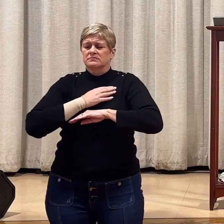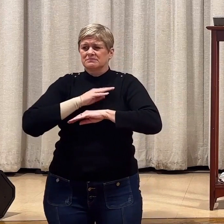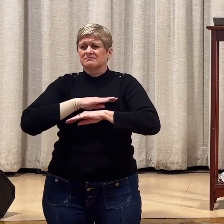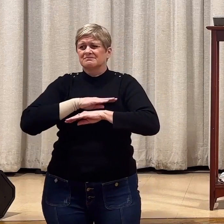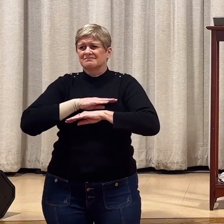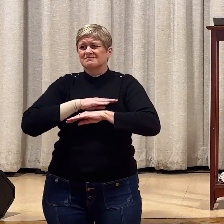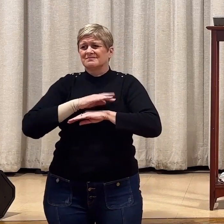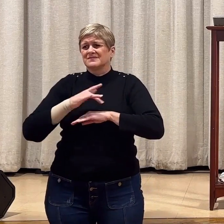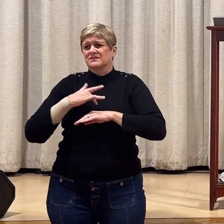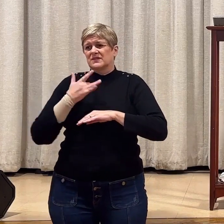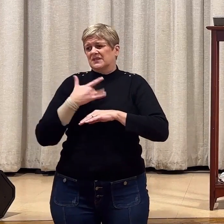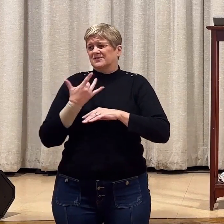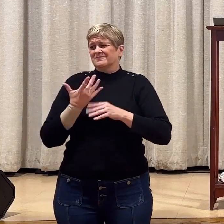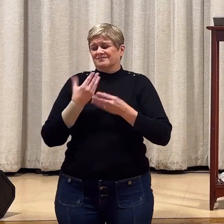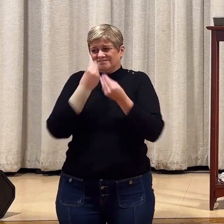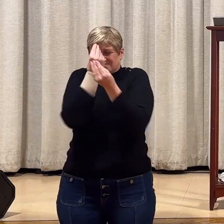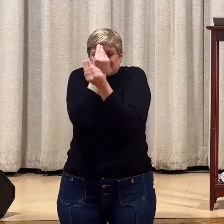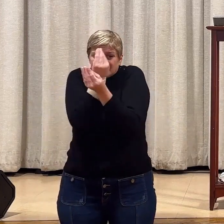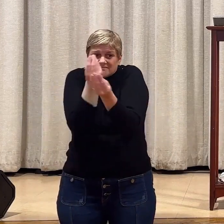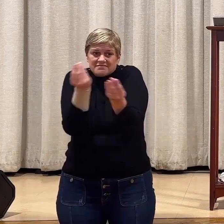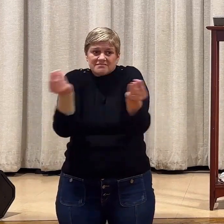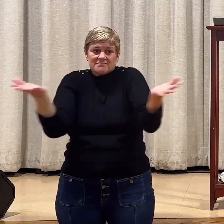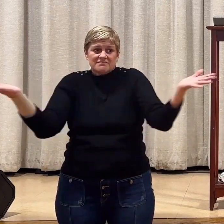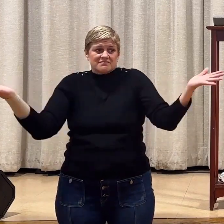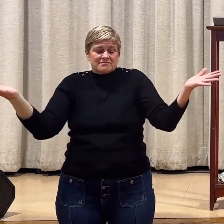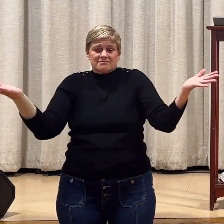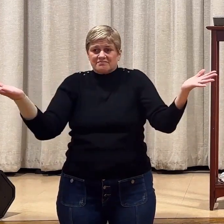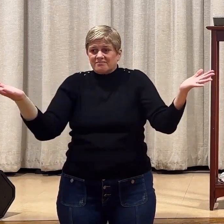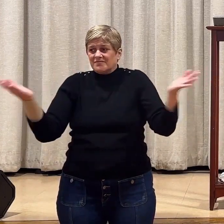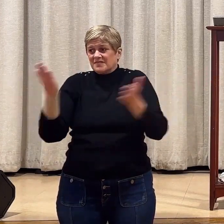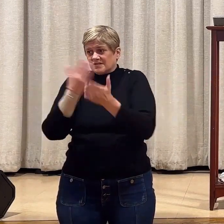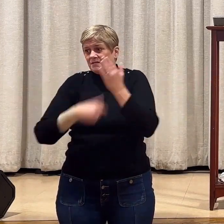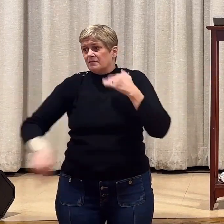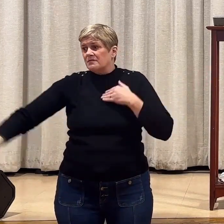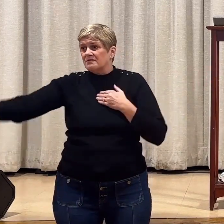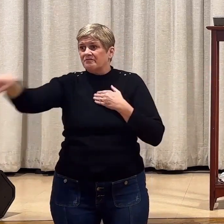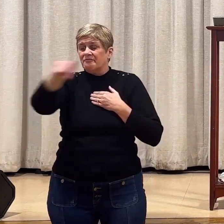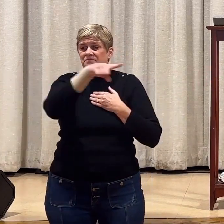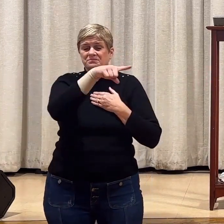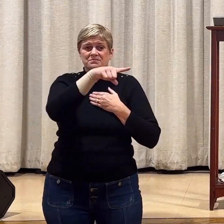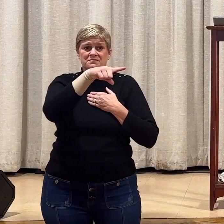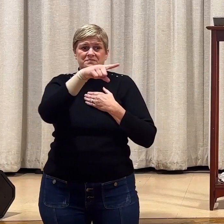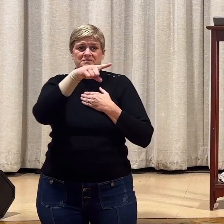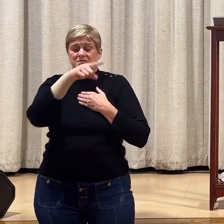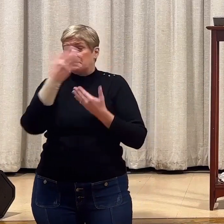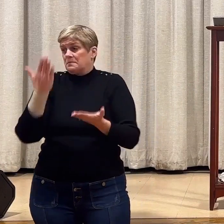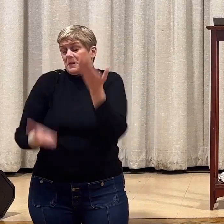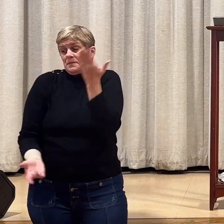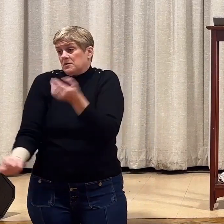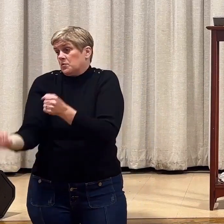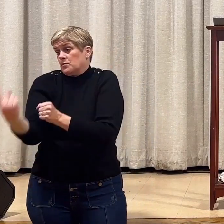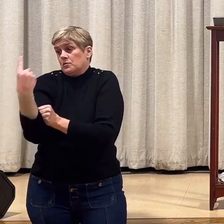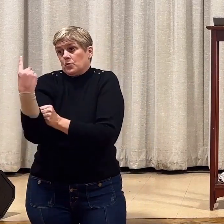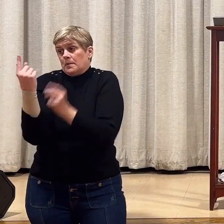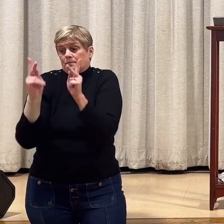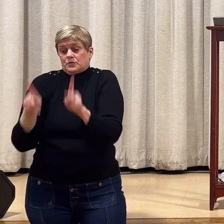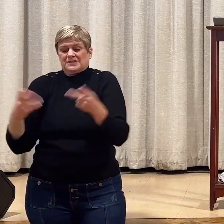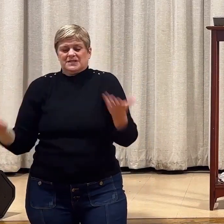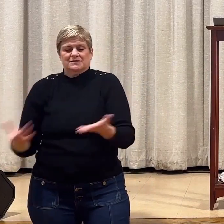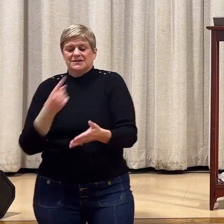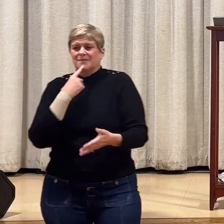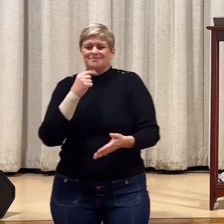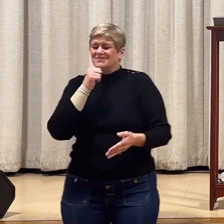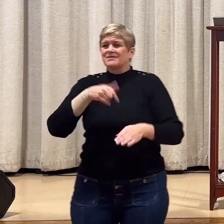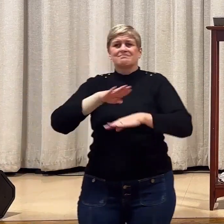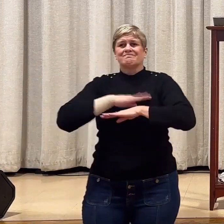I feel pressed to say this in my heart. Some of you guys, there might be just one person here that's saying, you know what, I'm